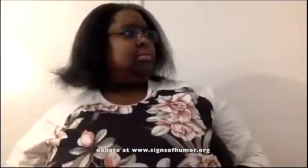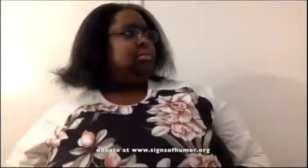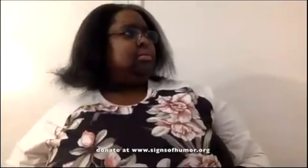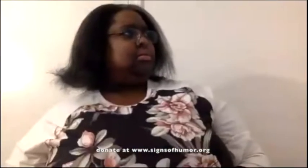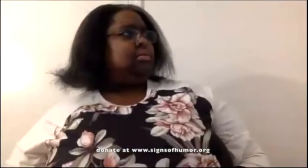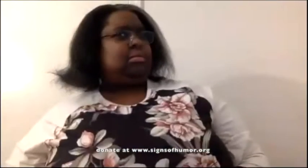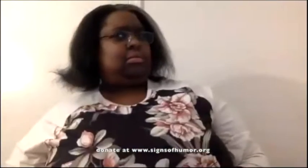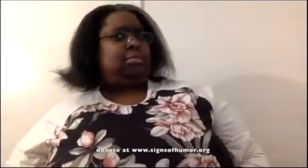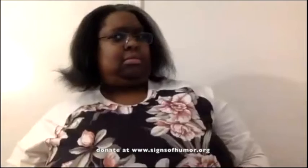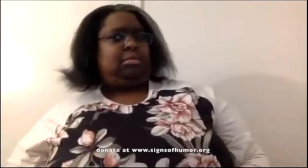out.